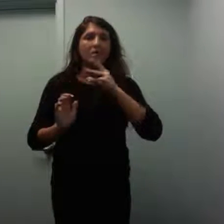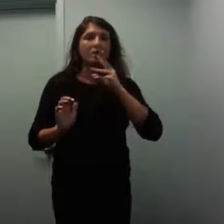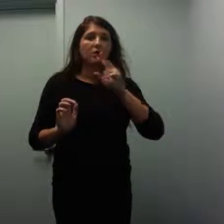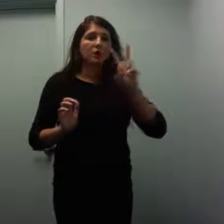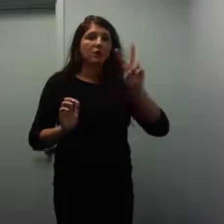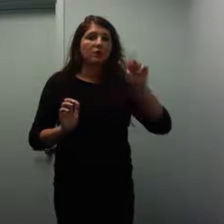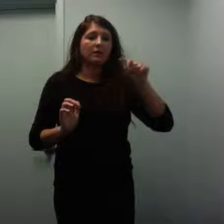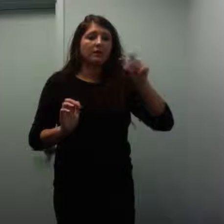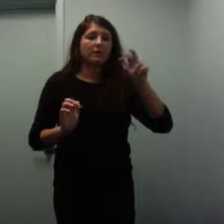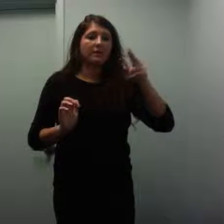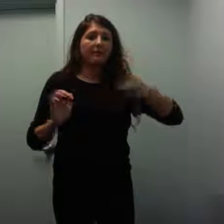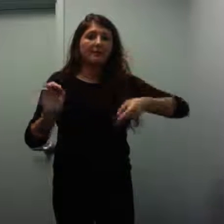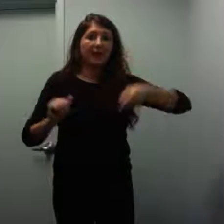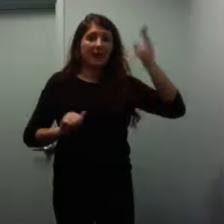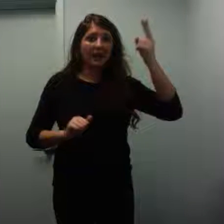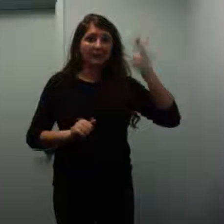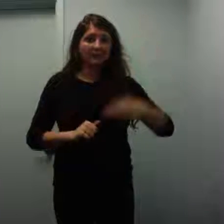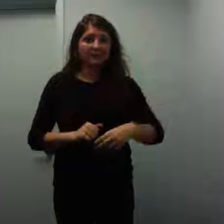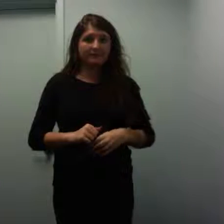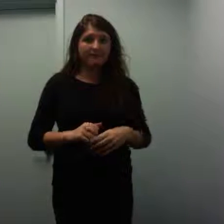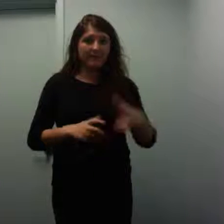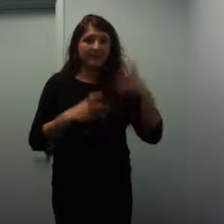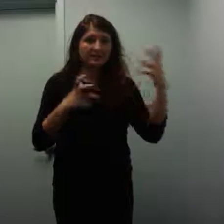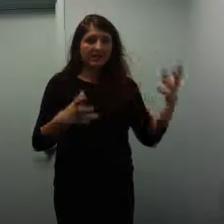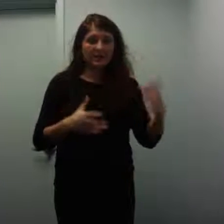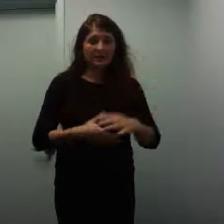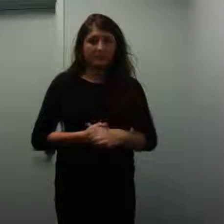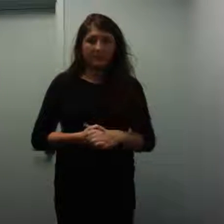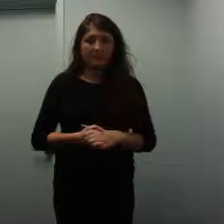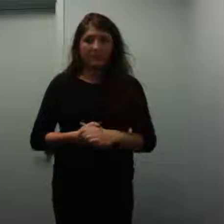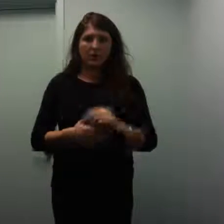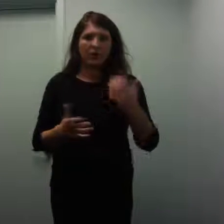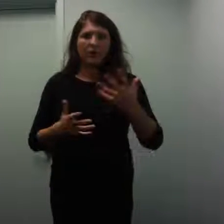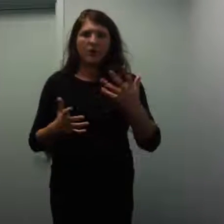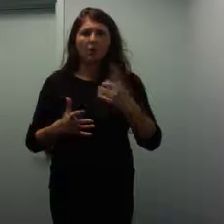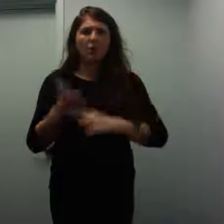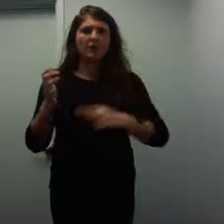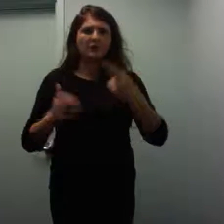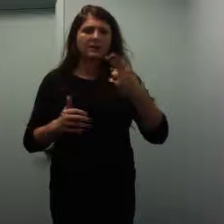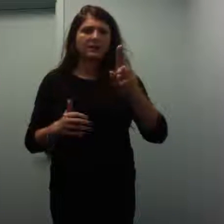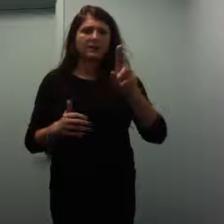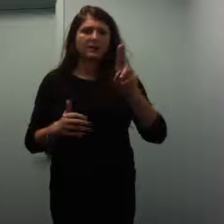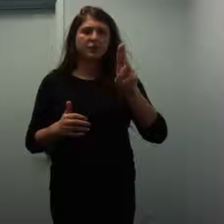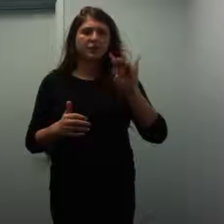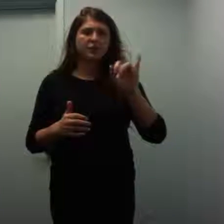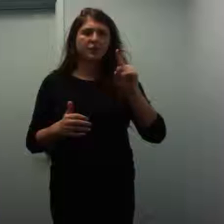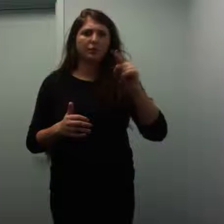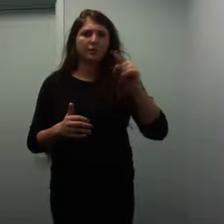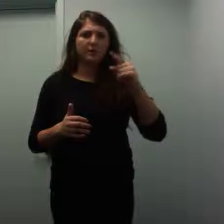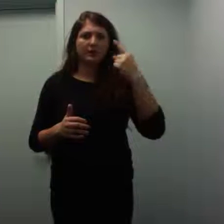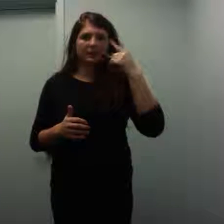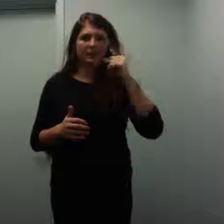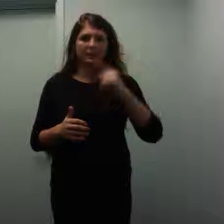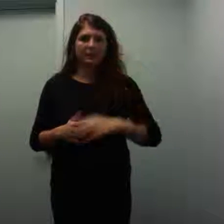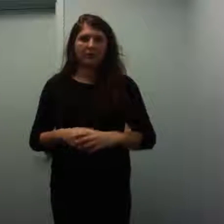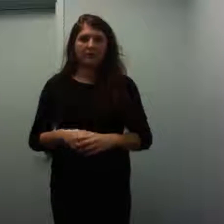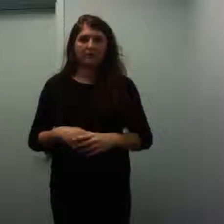What's one characteristic about humidity? What's humidity usually do? Flattens your hair.